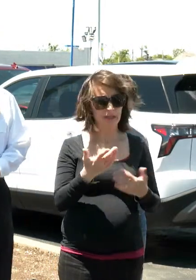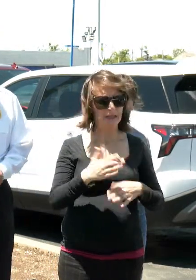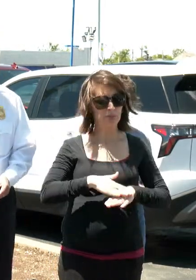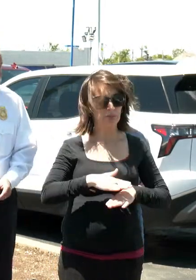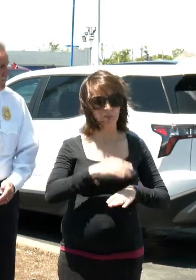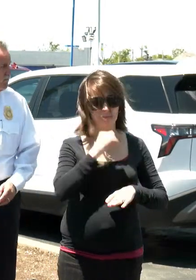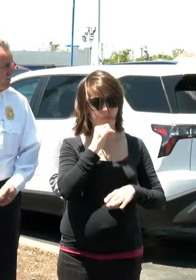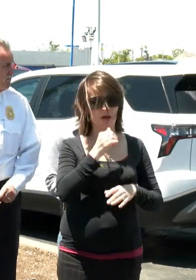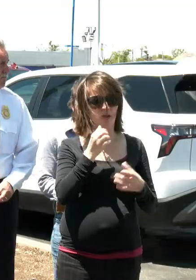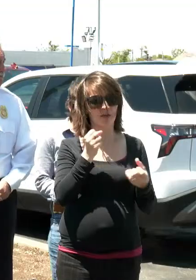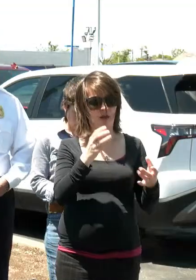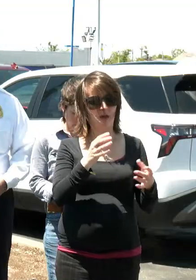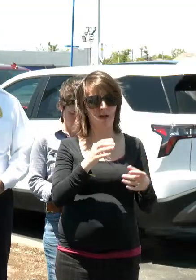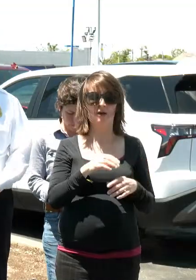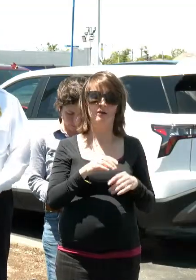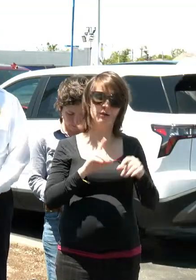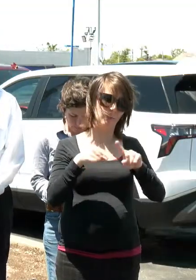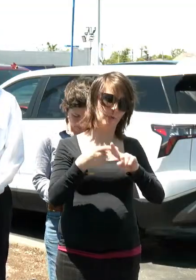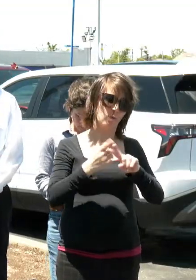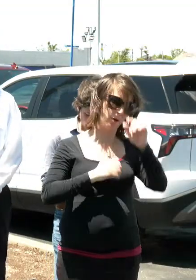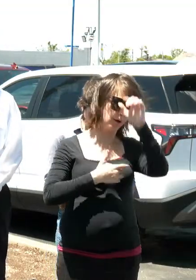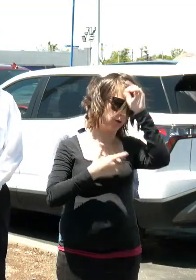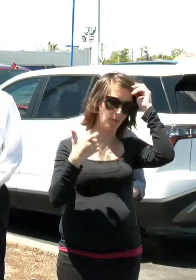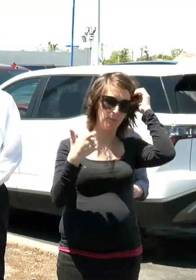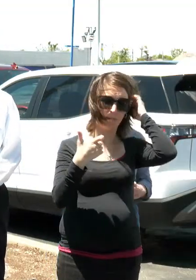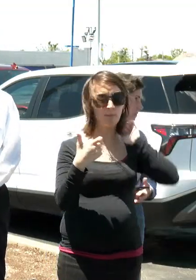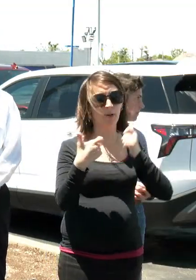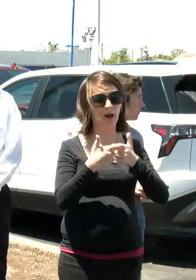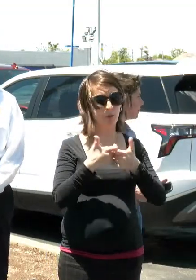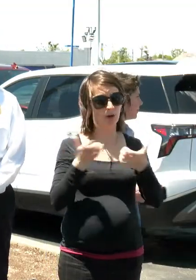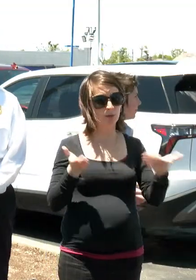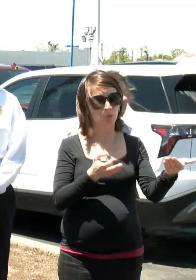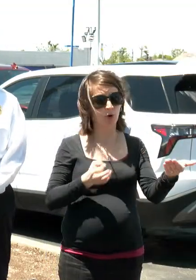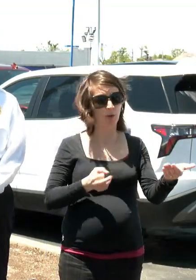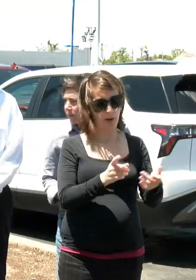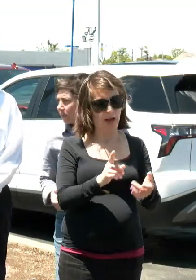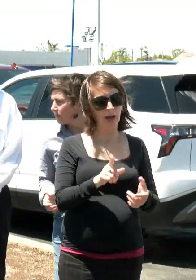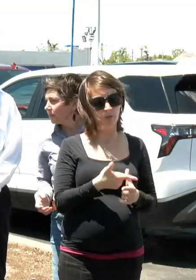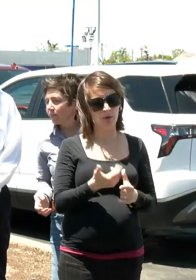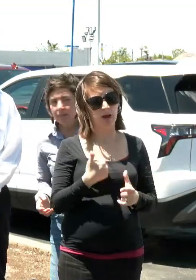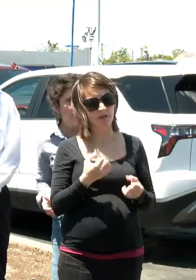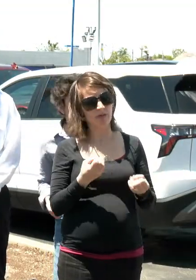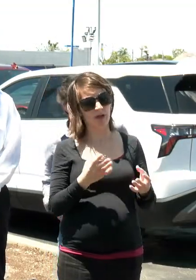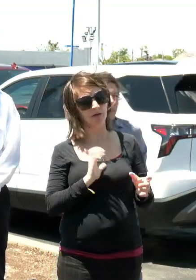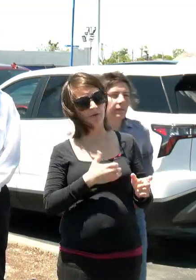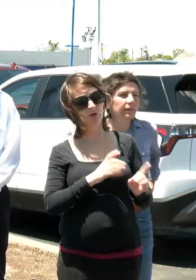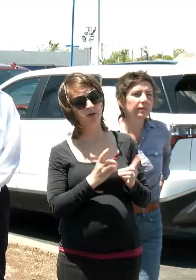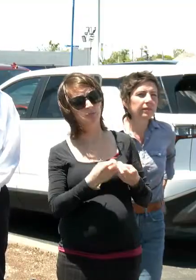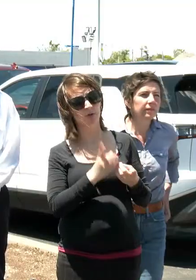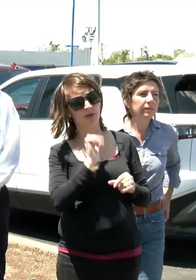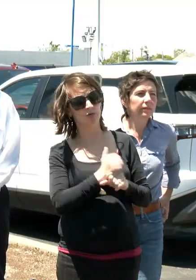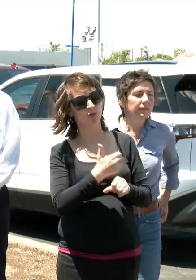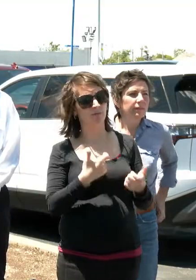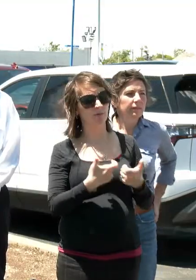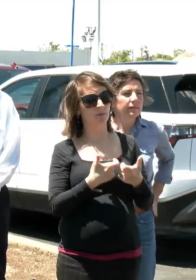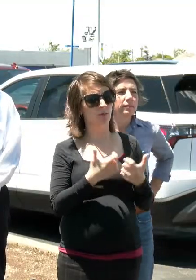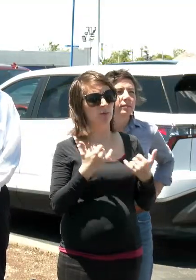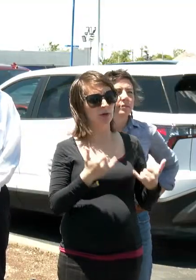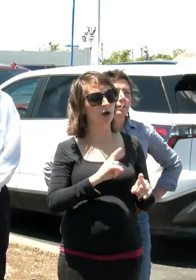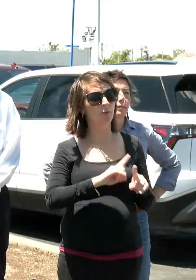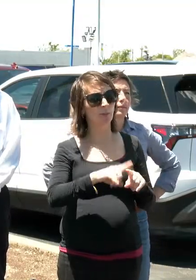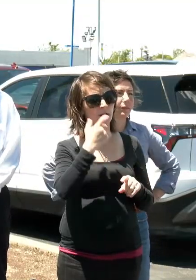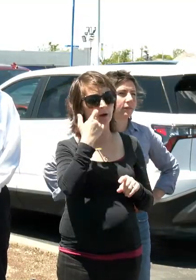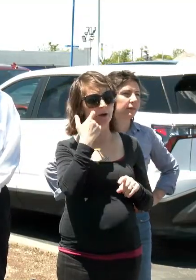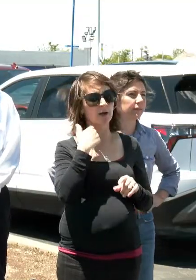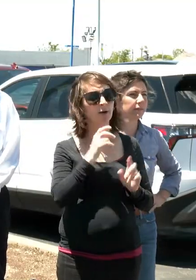brought down and got power at these places and got a lot of these intersections going, there's some major intersections that now, because people